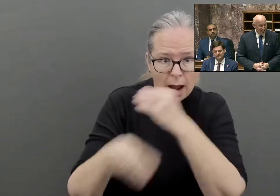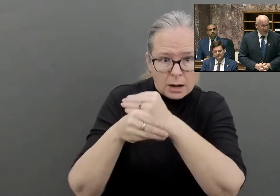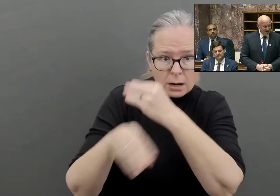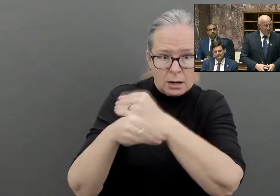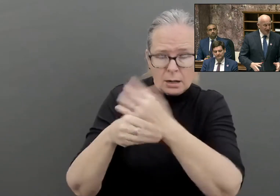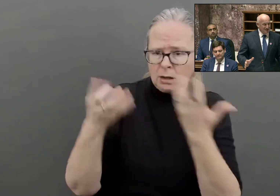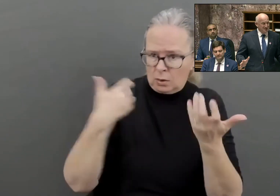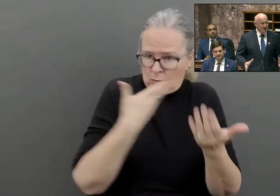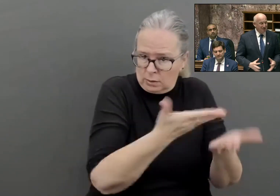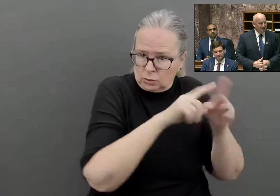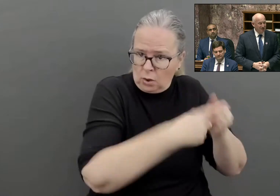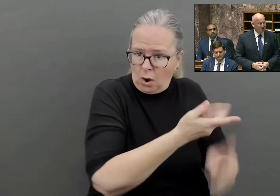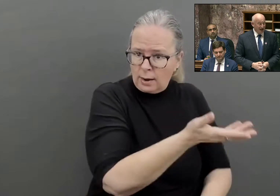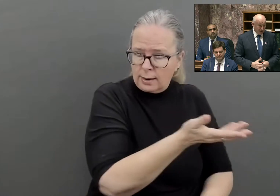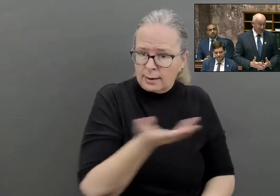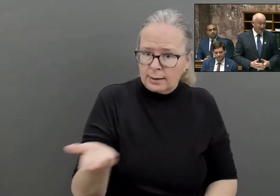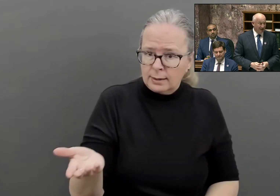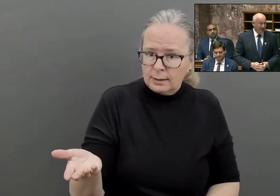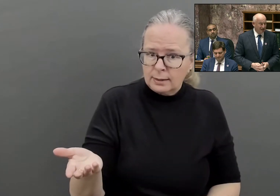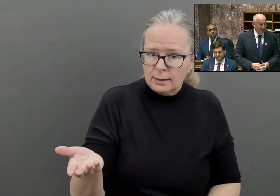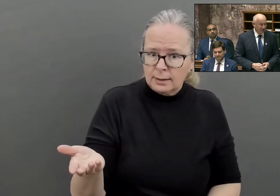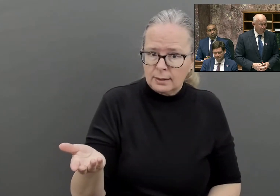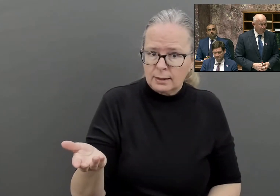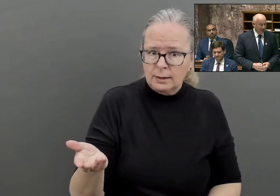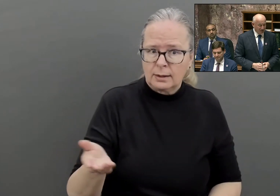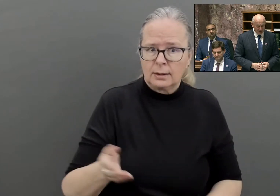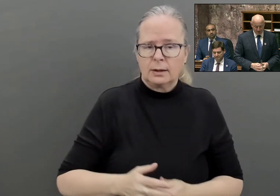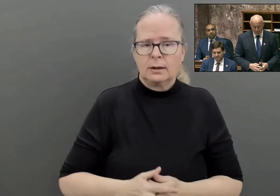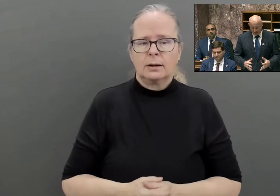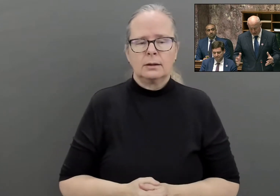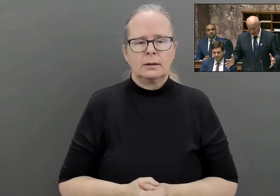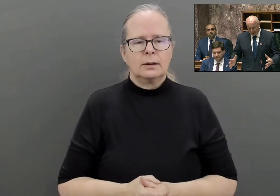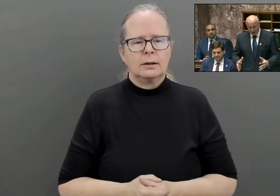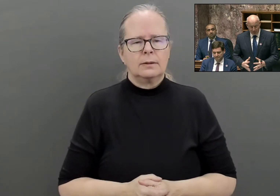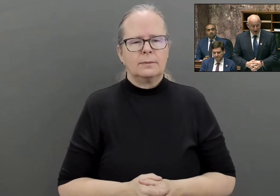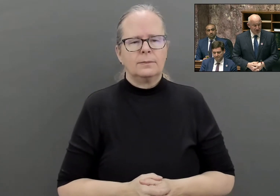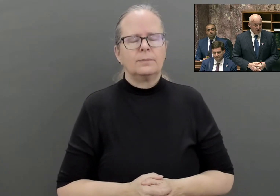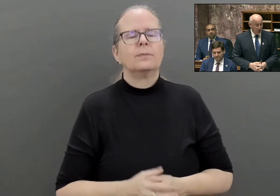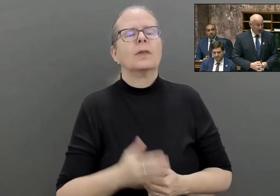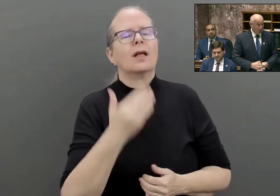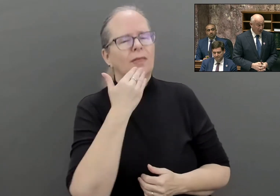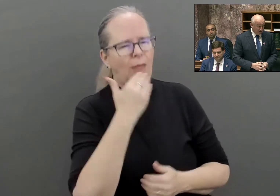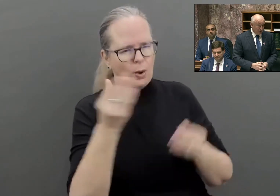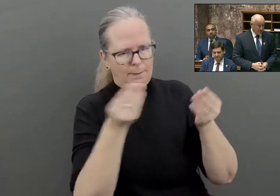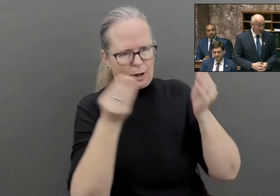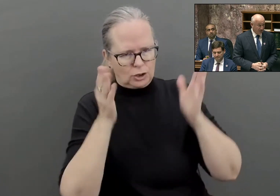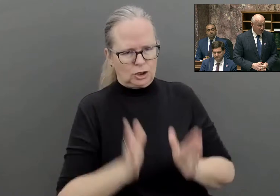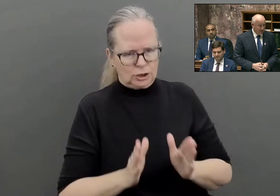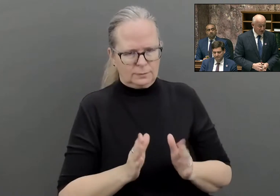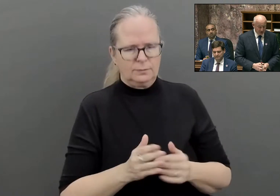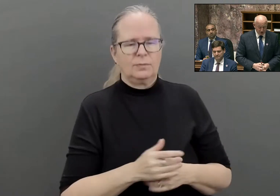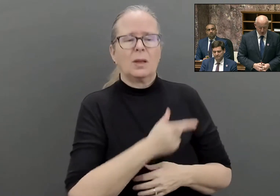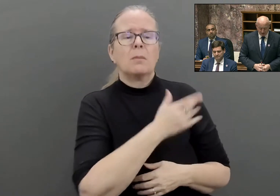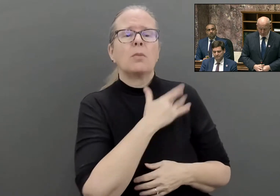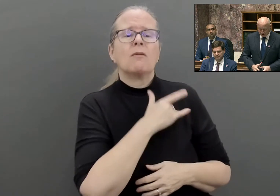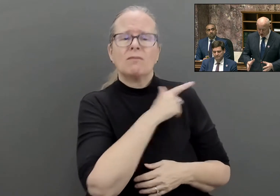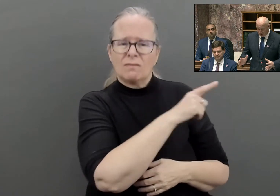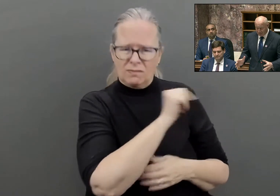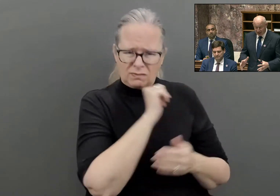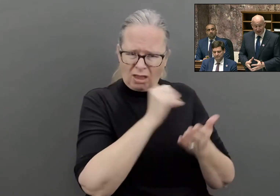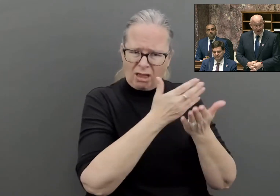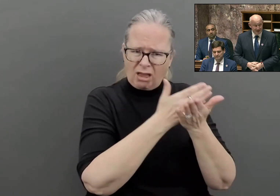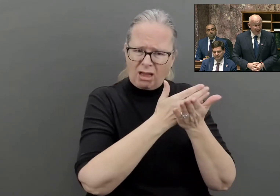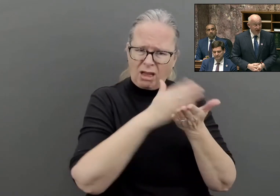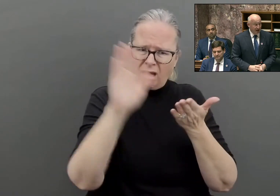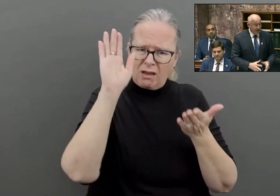Speaker. The province has not refused any funding from the federal government. In fact, the province is working with the federal government to ensure that British